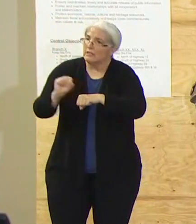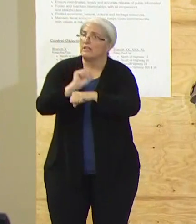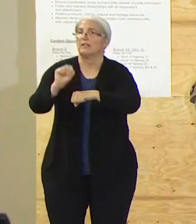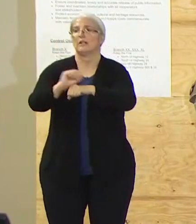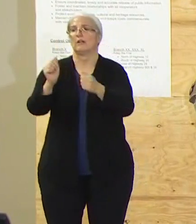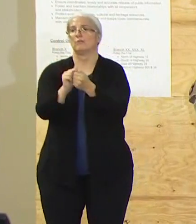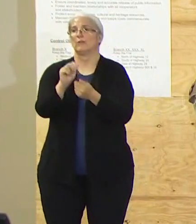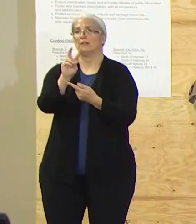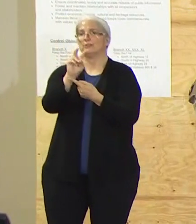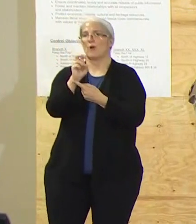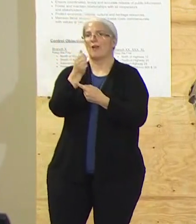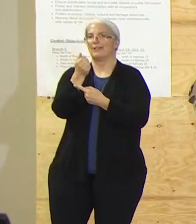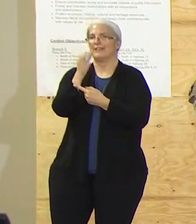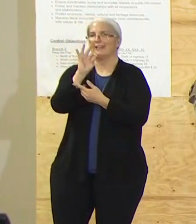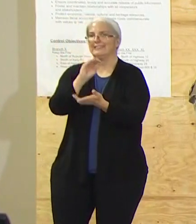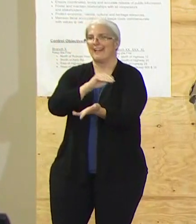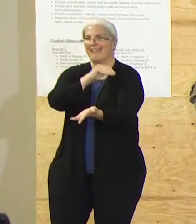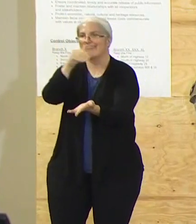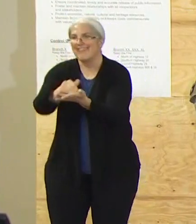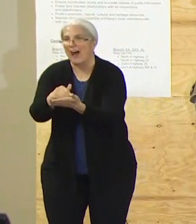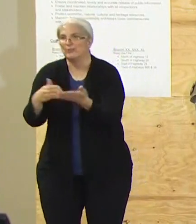LNU. That complex is about